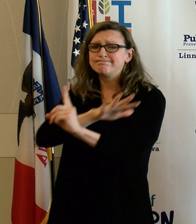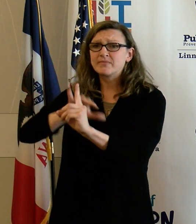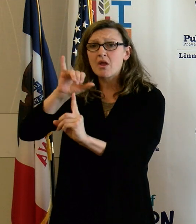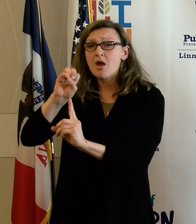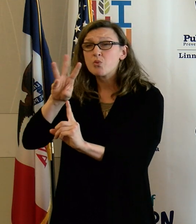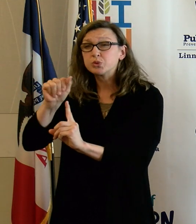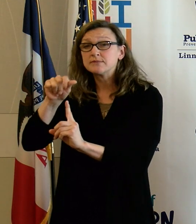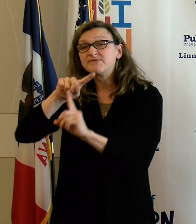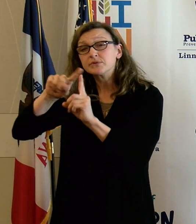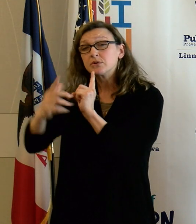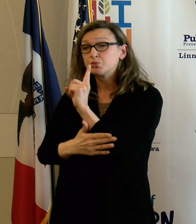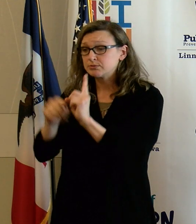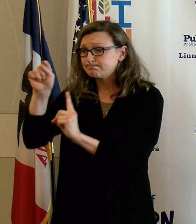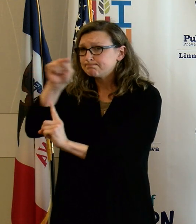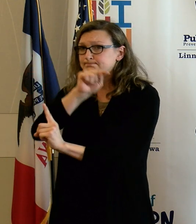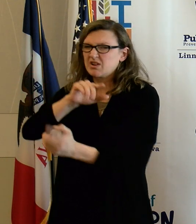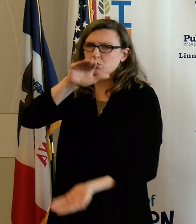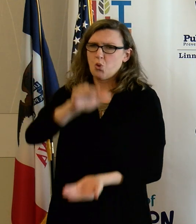Unfortunately,